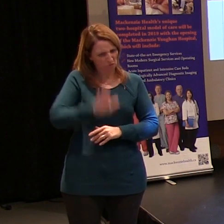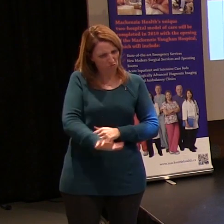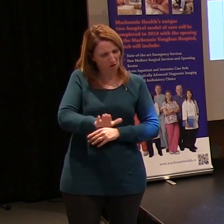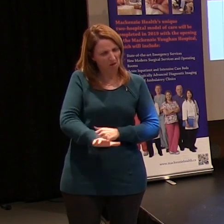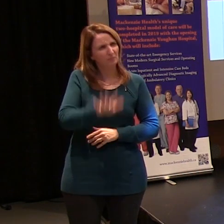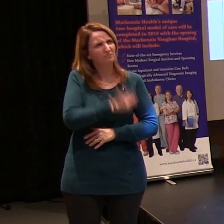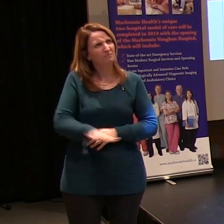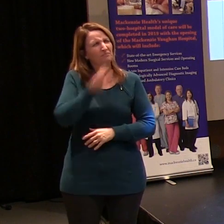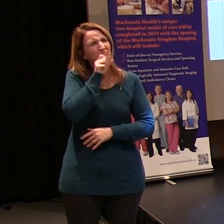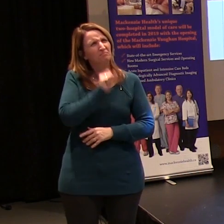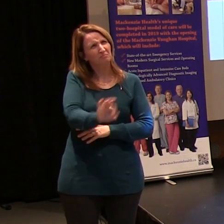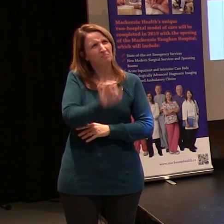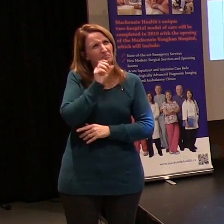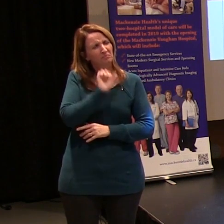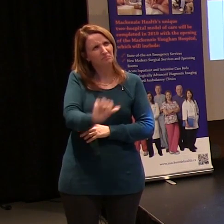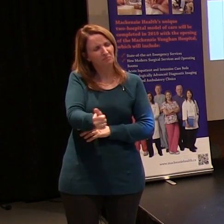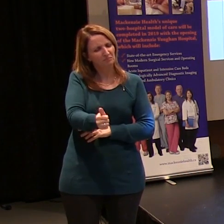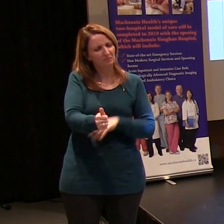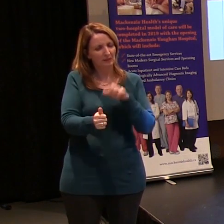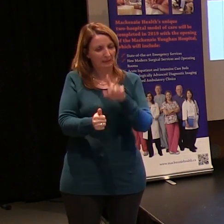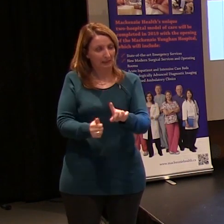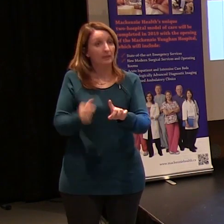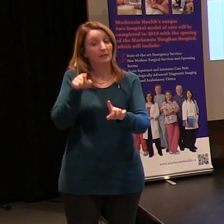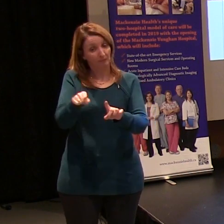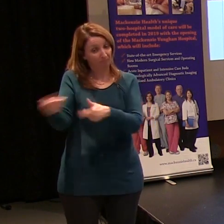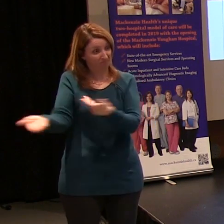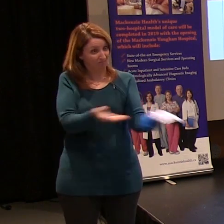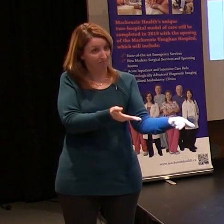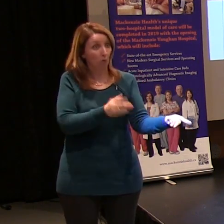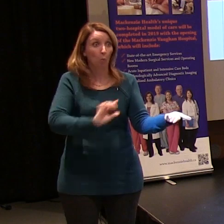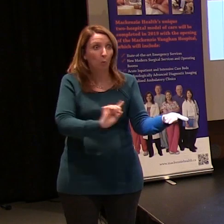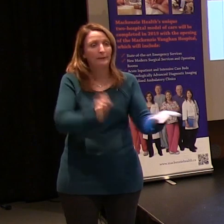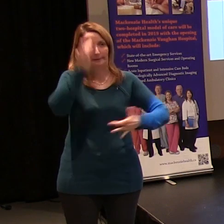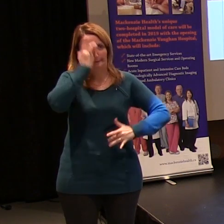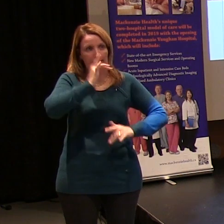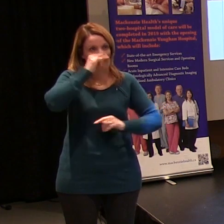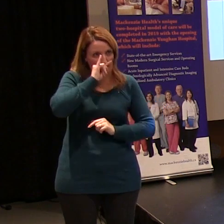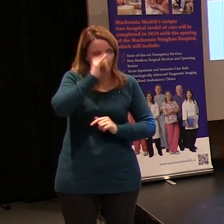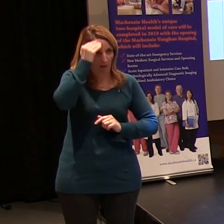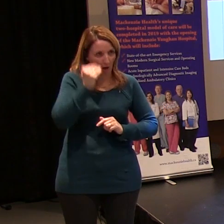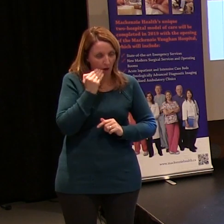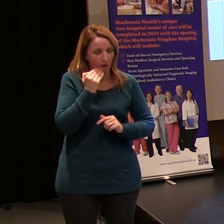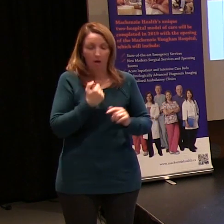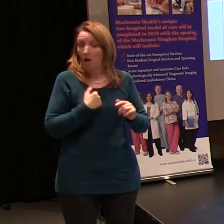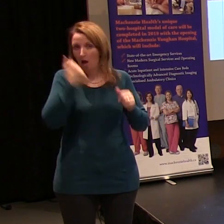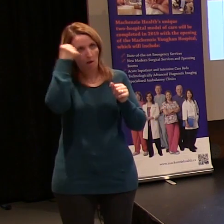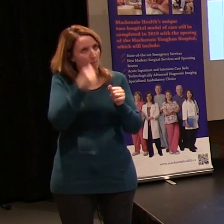ago, and he had a procedure in Sea Kids. So, as a parent, you are a lot of